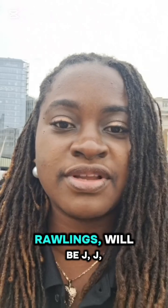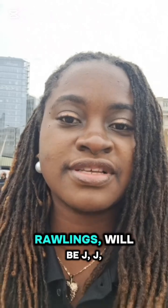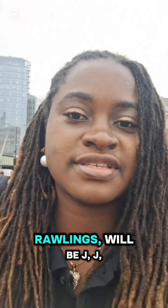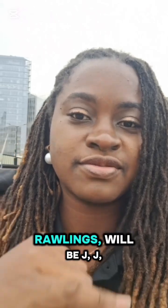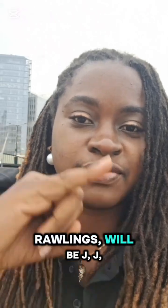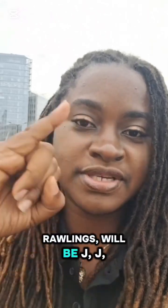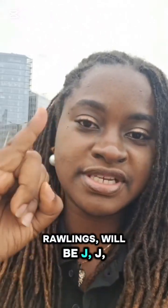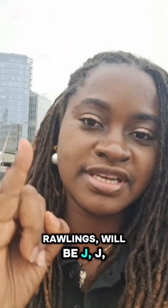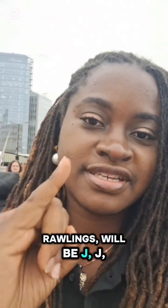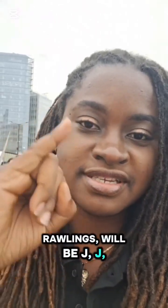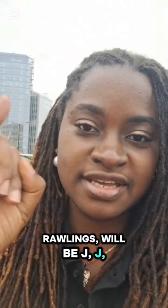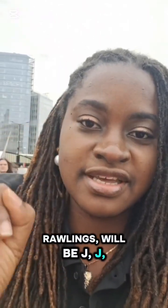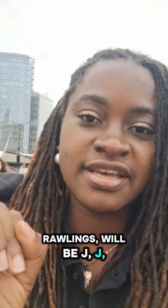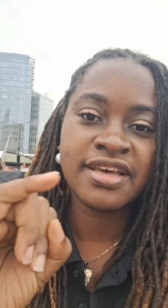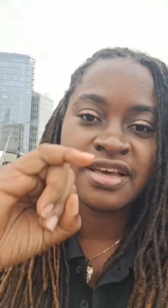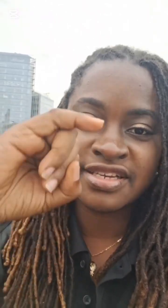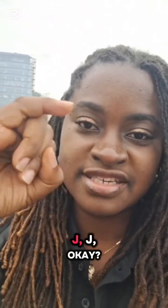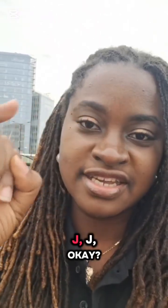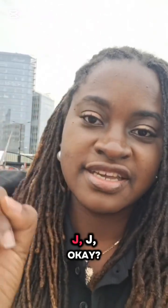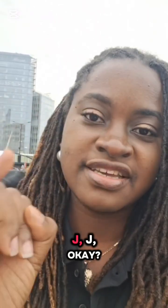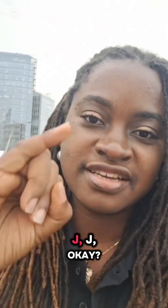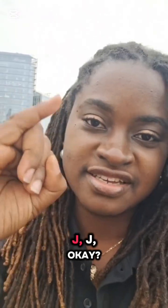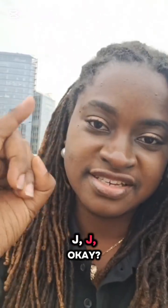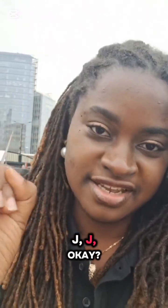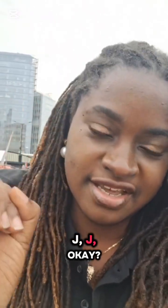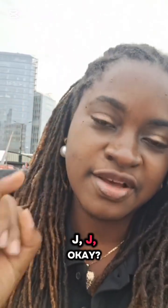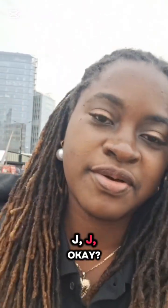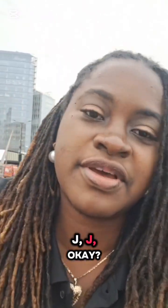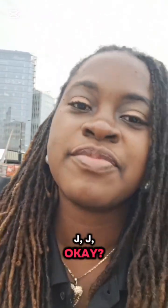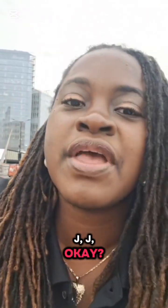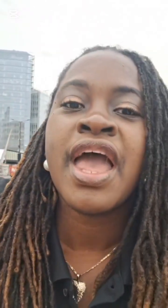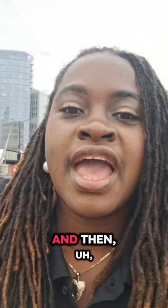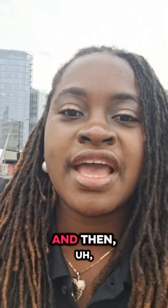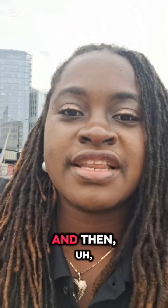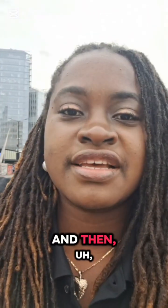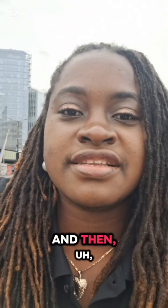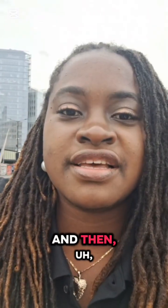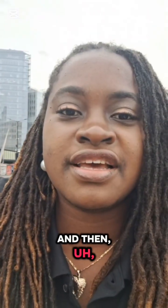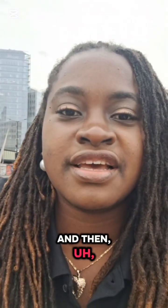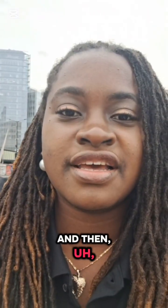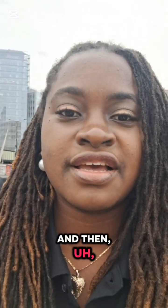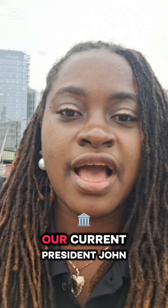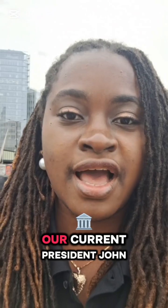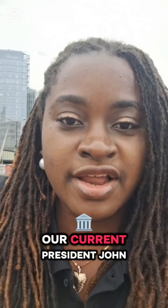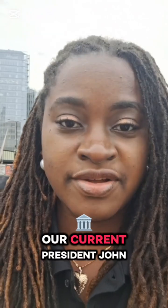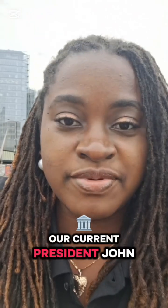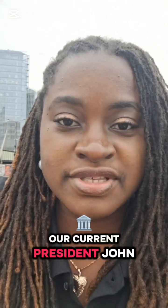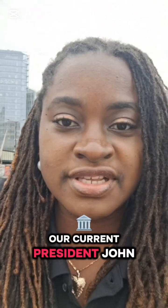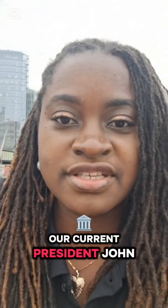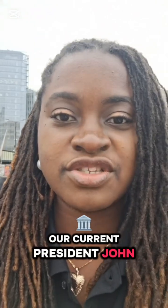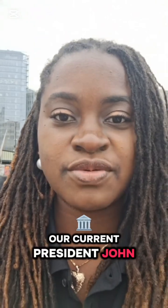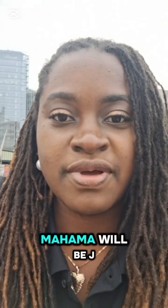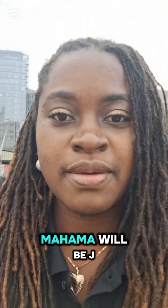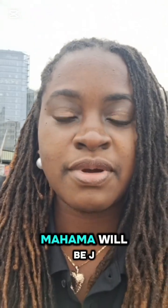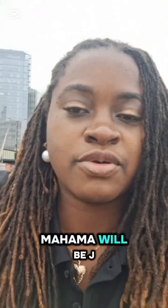Rawlings, will be J. Okay. And then our current president, John Mahama, will be